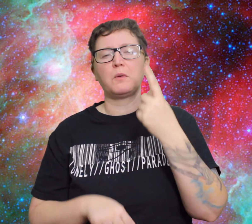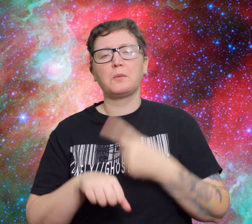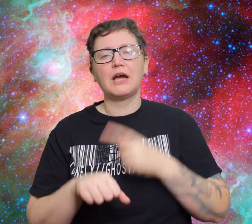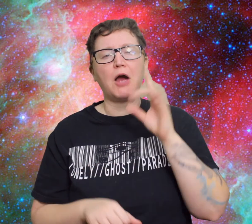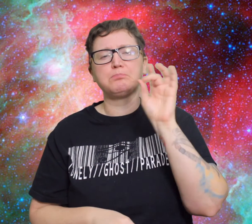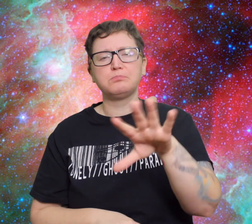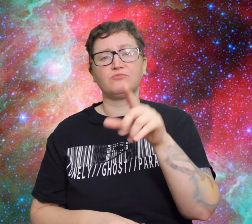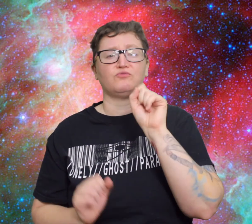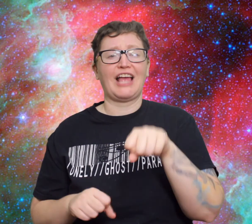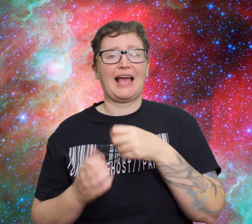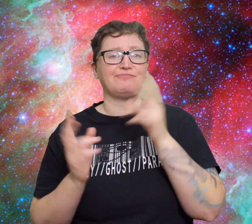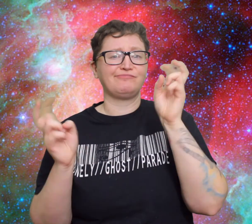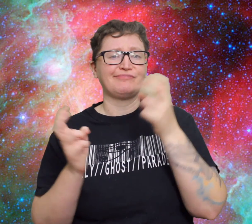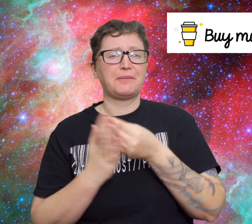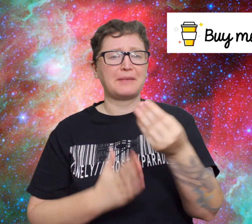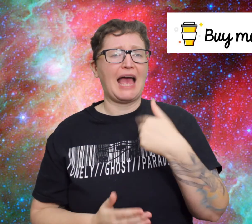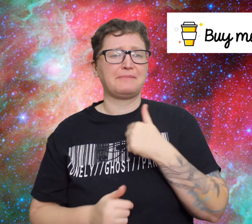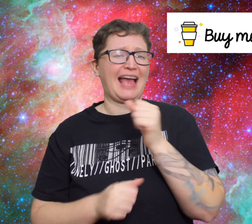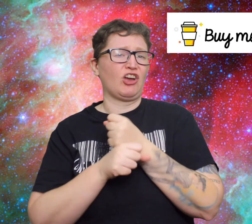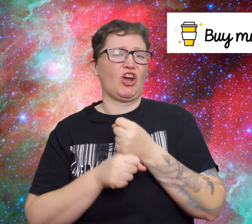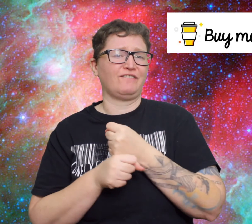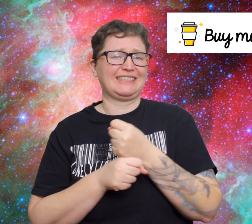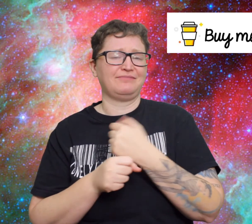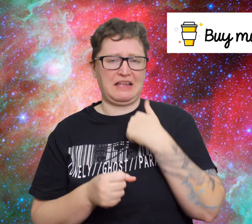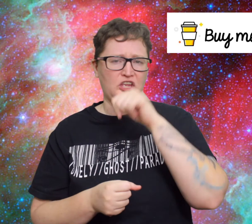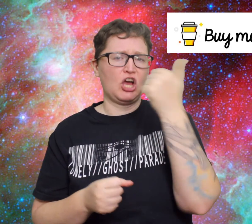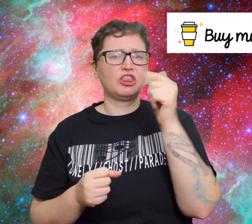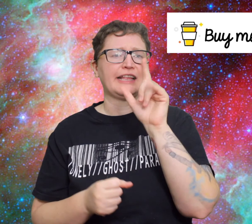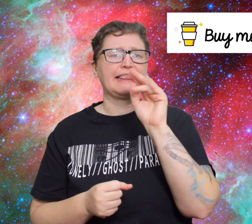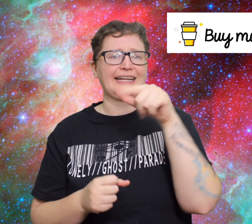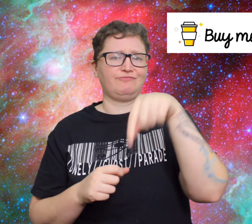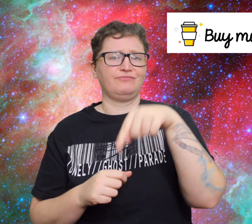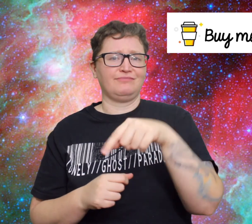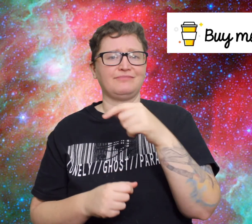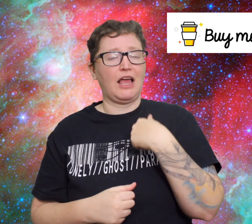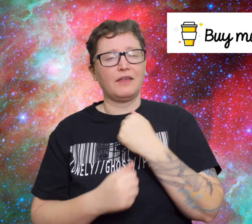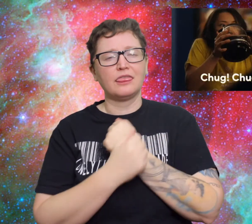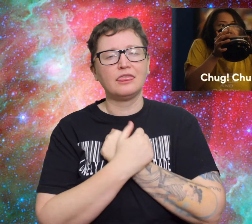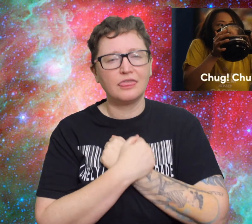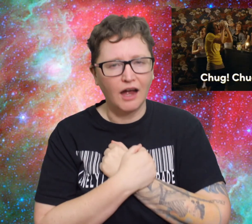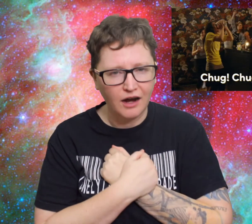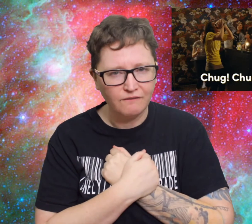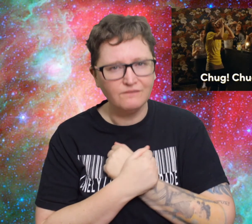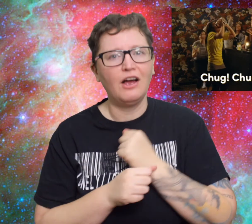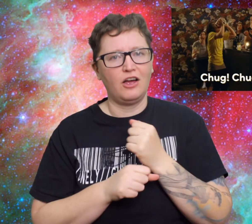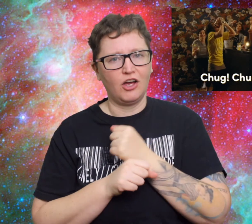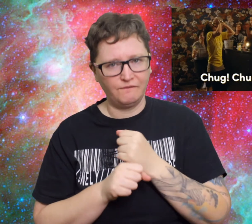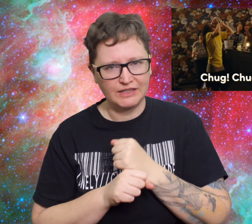if you prefer to just do a one-time, you can buy me a coffee. There's another link down below. I